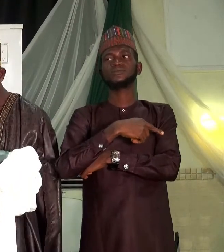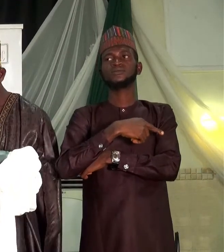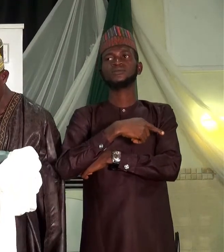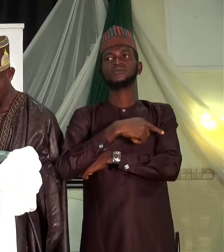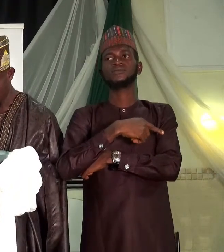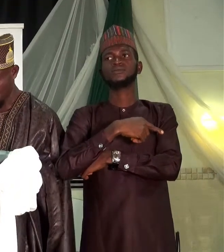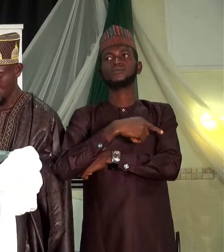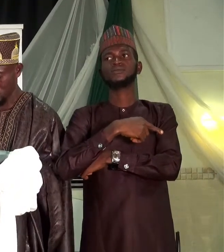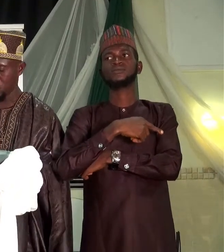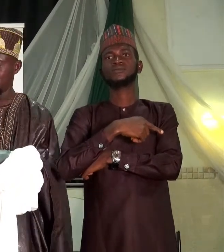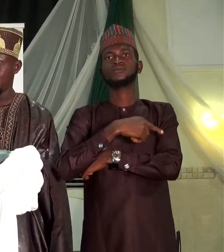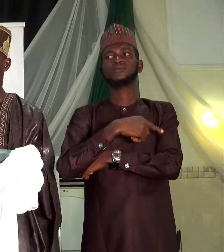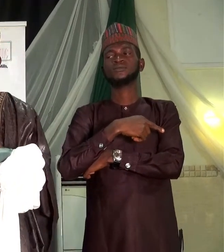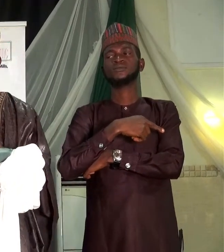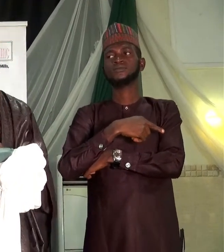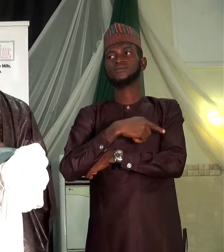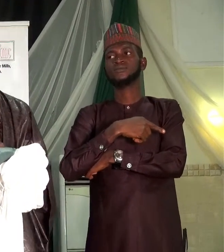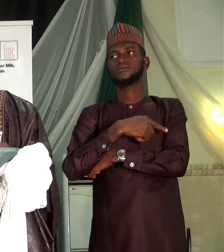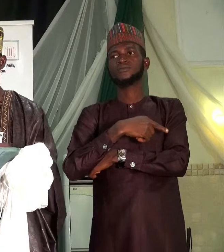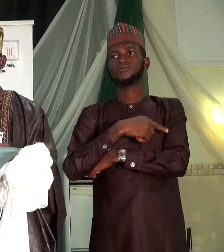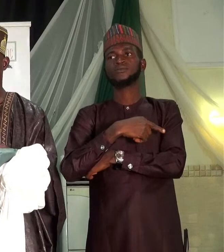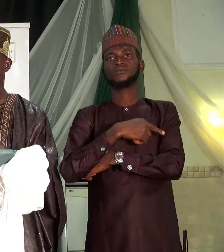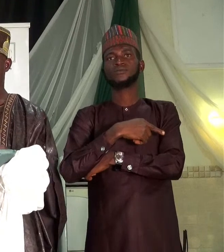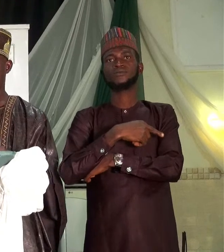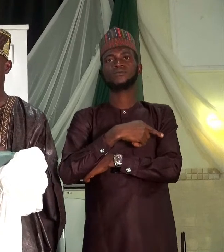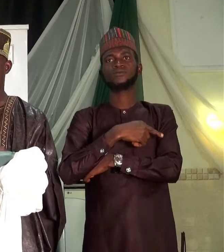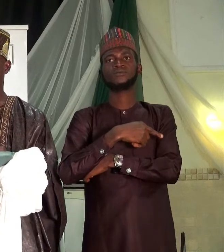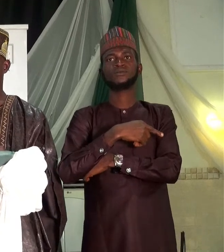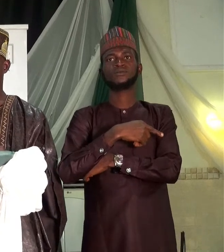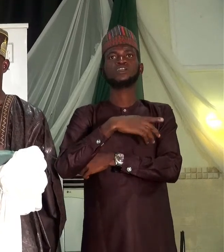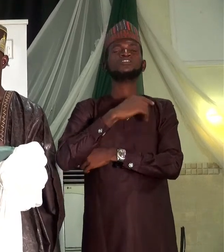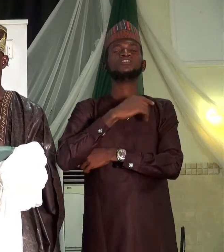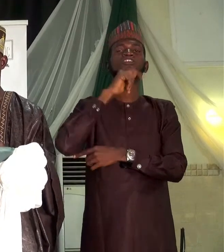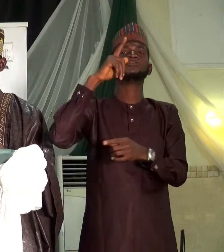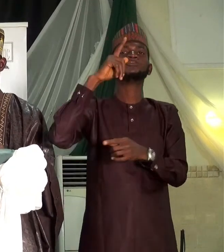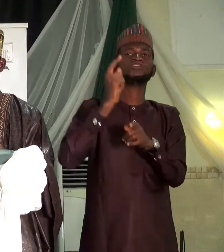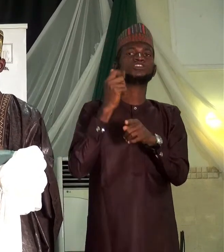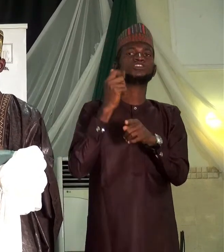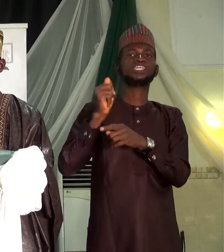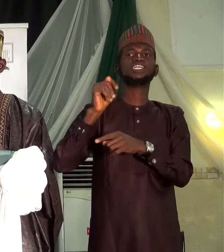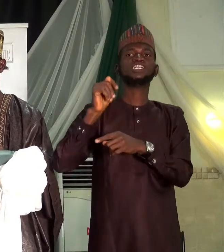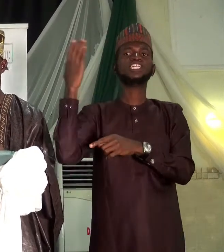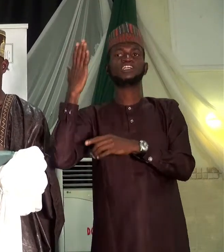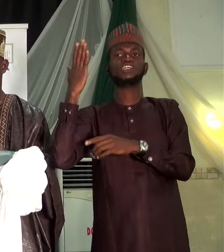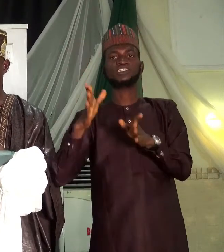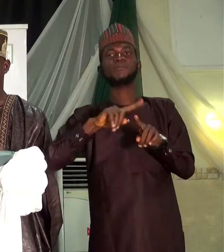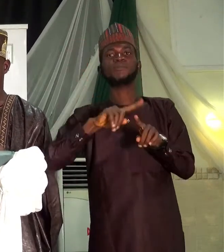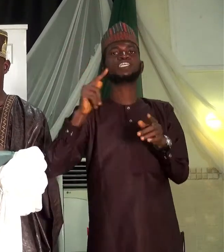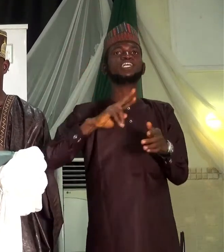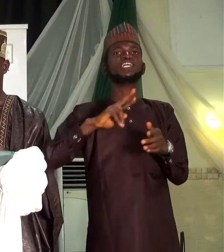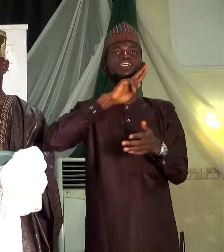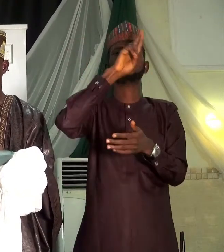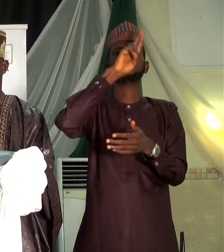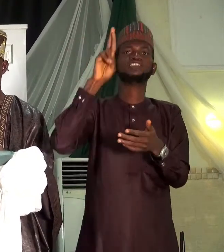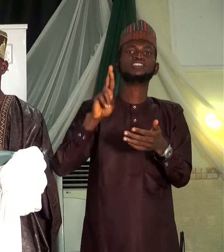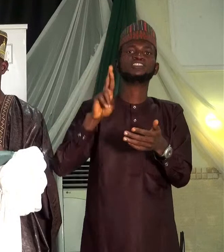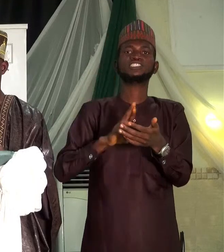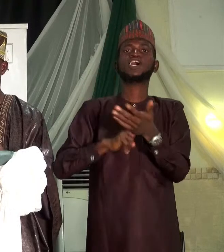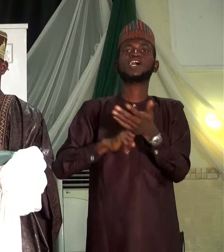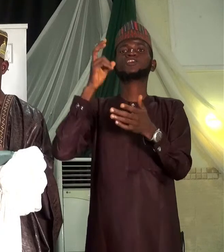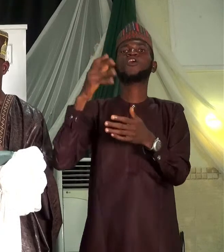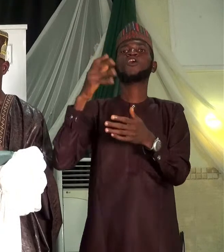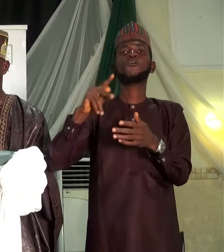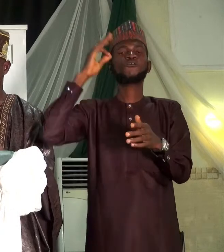know it's a don, not just a lecturer but a rector of a federal polytechnic, that is Federal